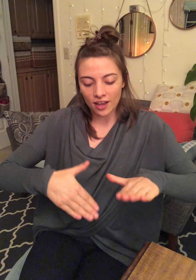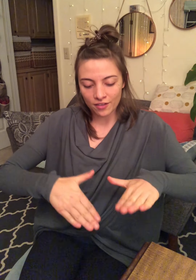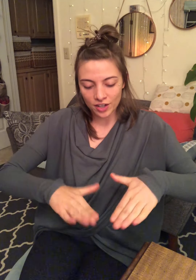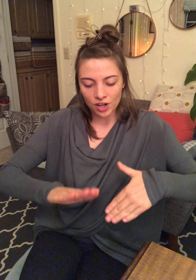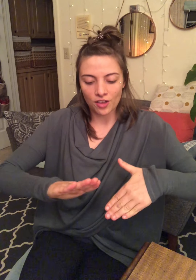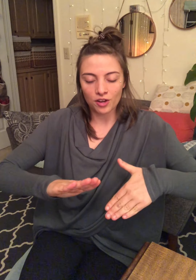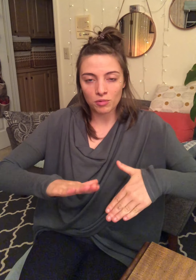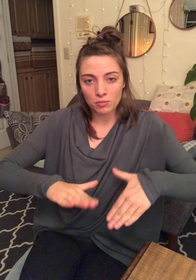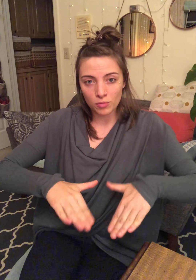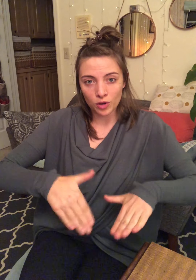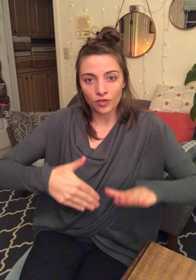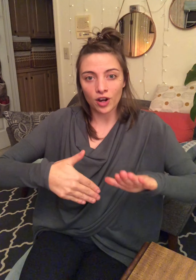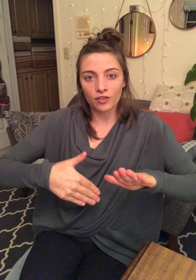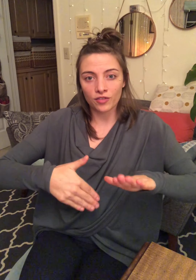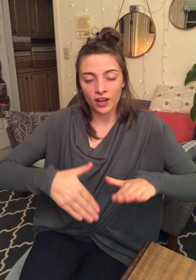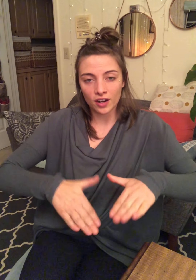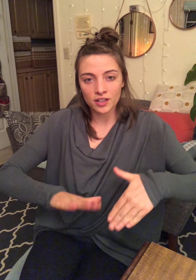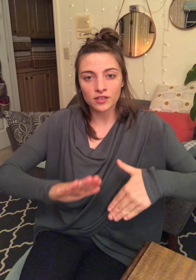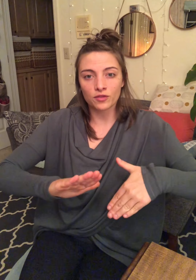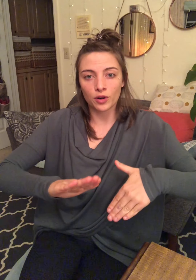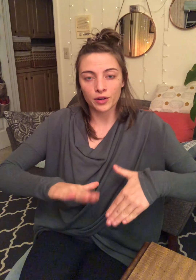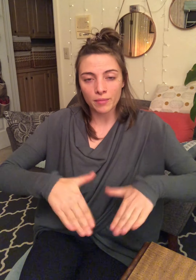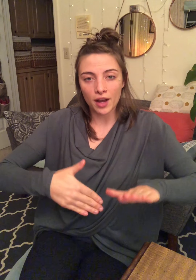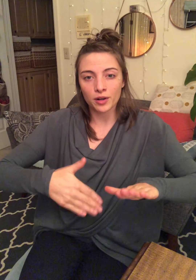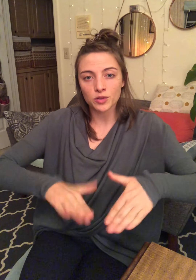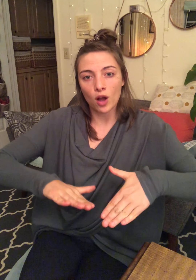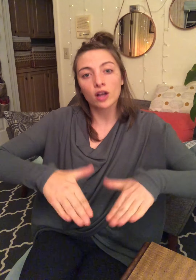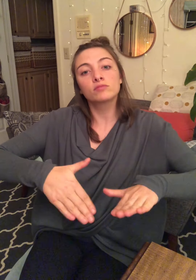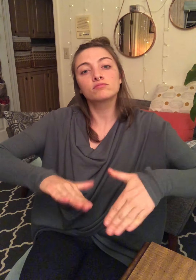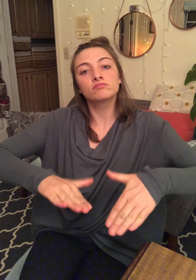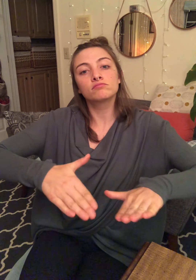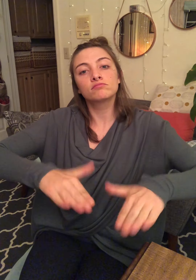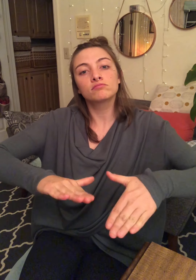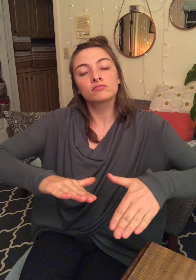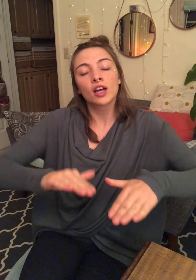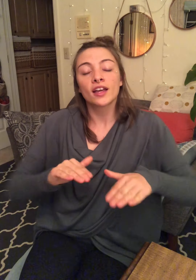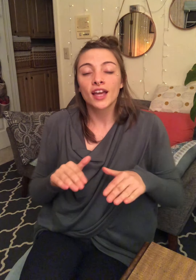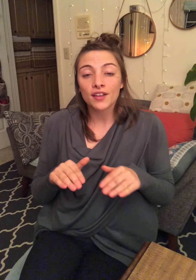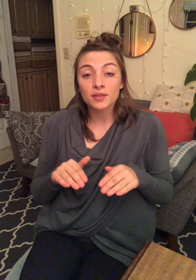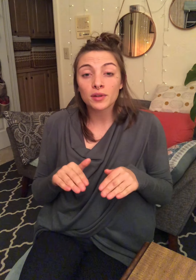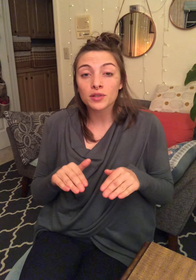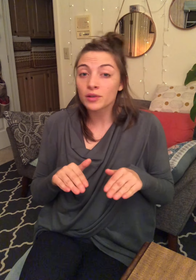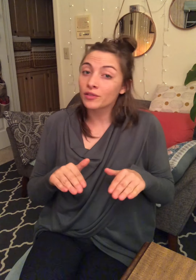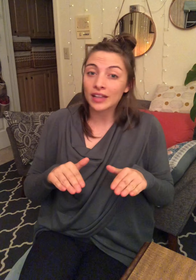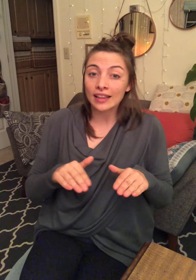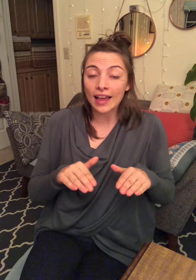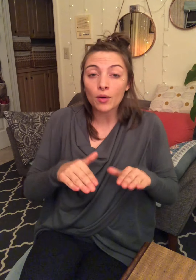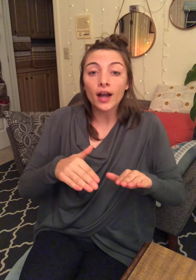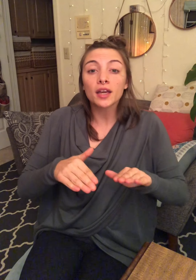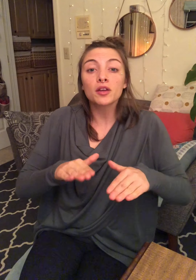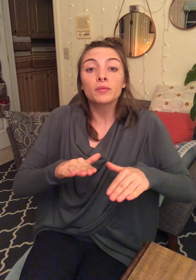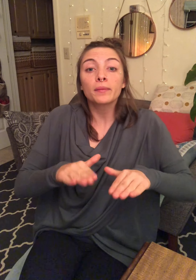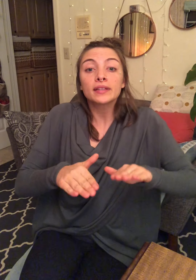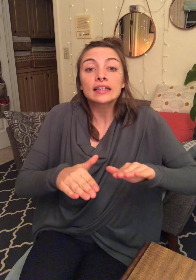each other, we move our fingers forward and backwards, walk. If somebody was doing really light walking, you'd maybe say like